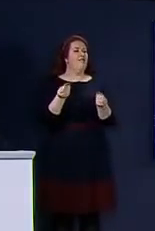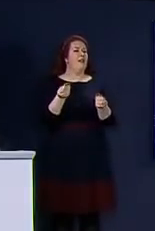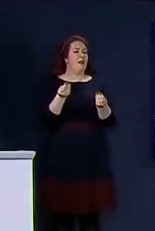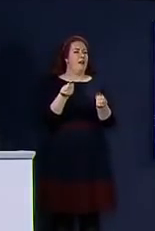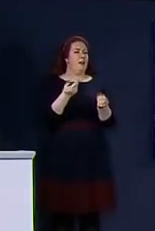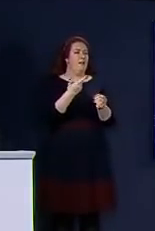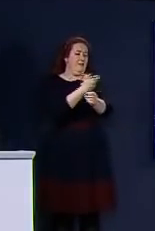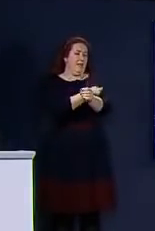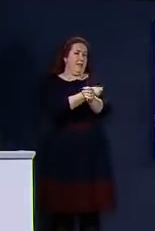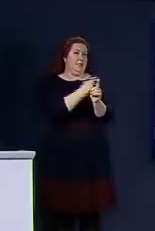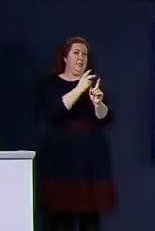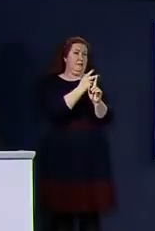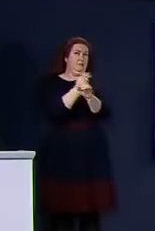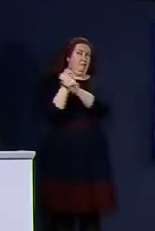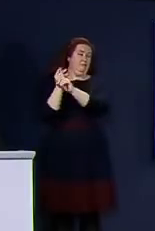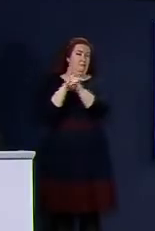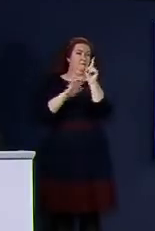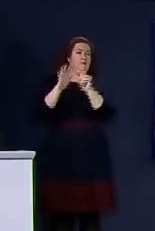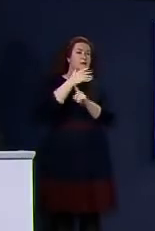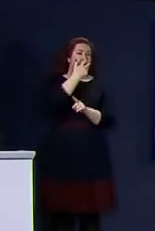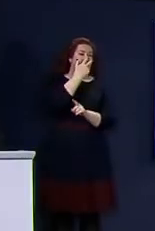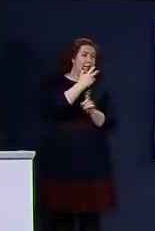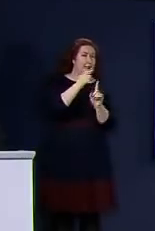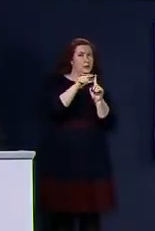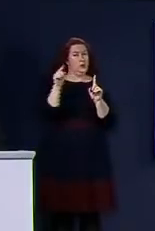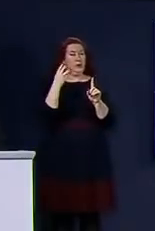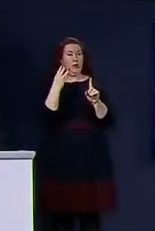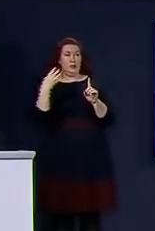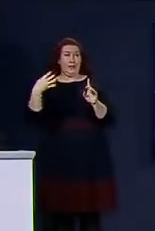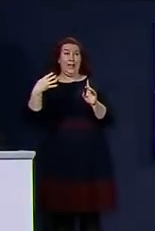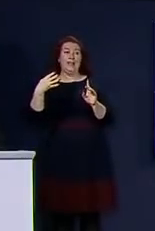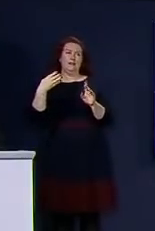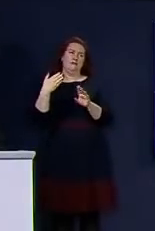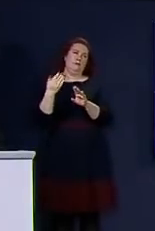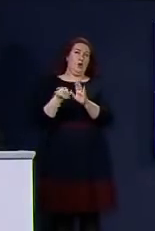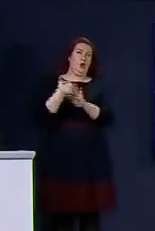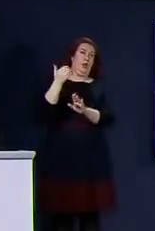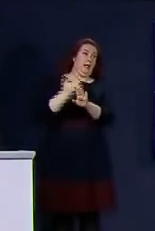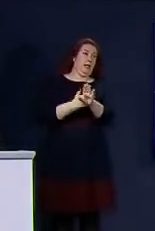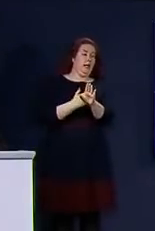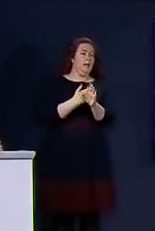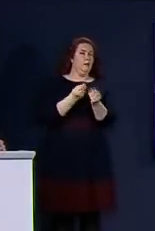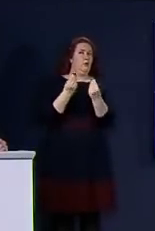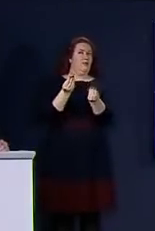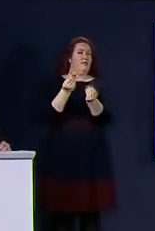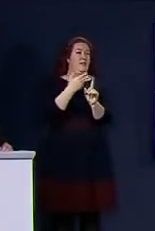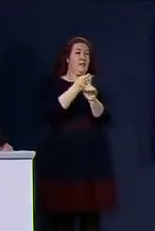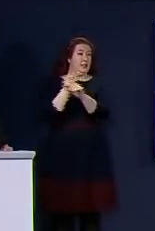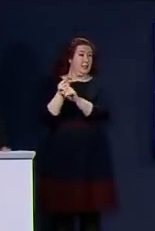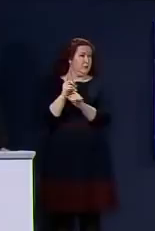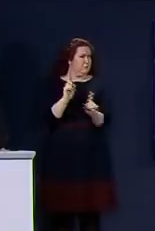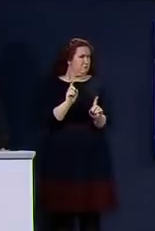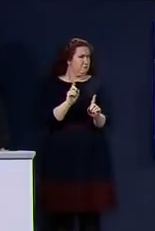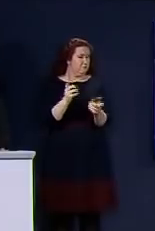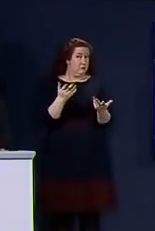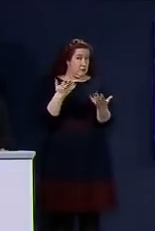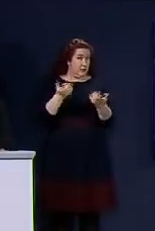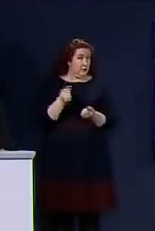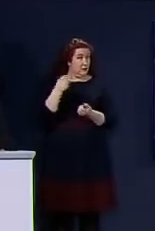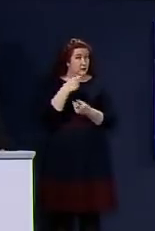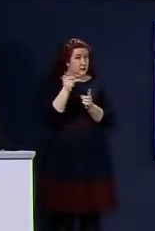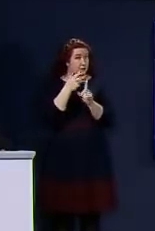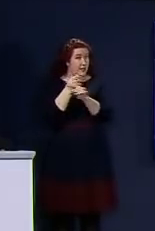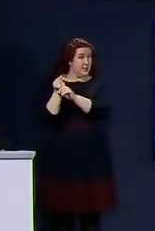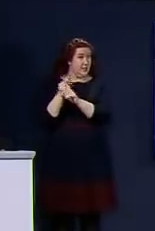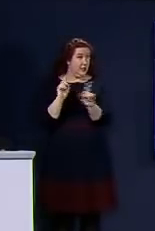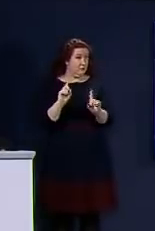the 18 to 39 age group ahead of what would usually be the case. Can you maybe say a bit more about what the uptake of that